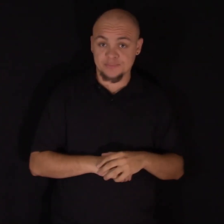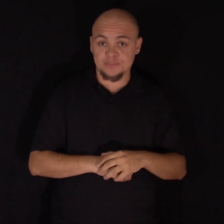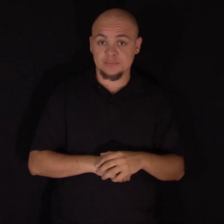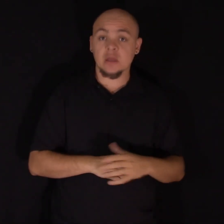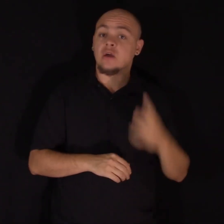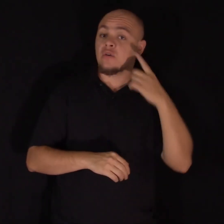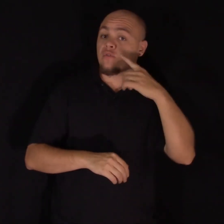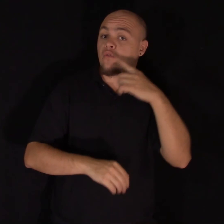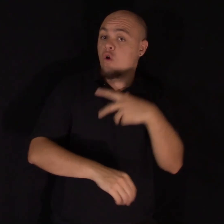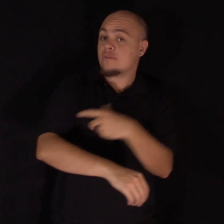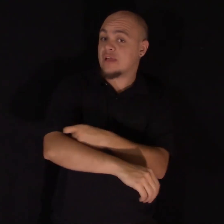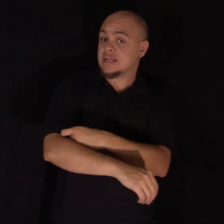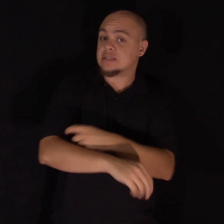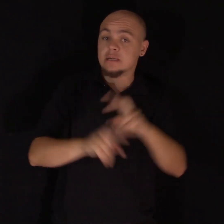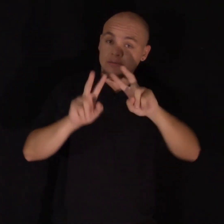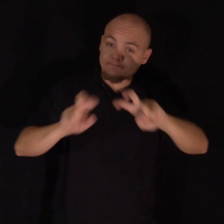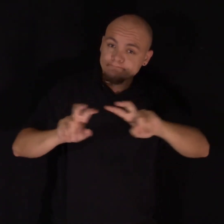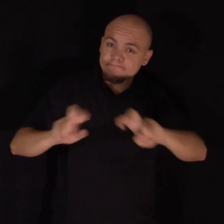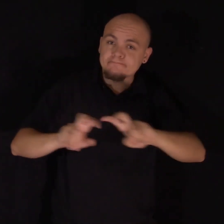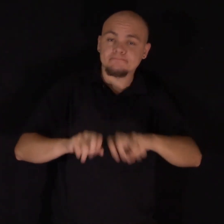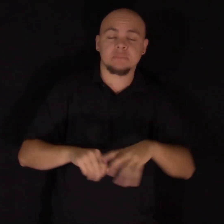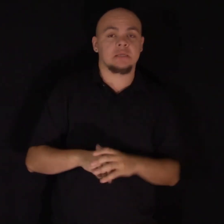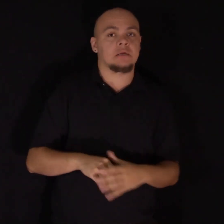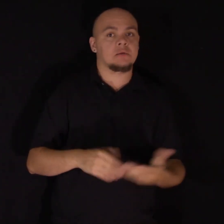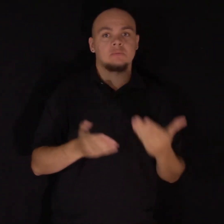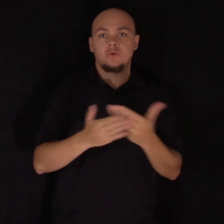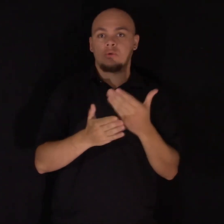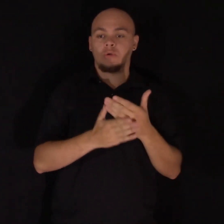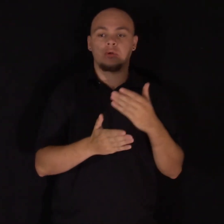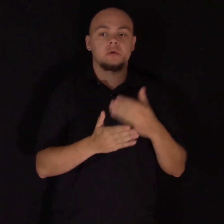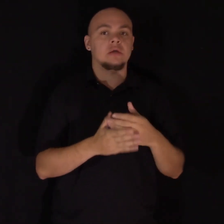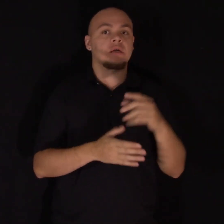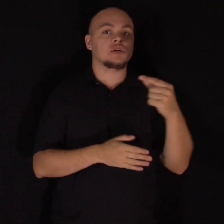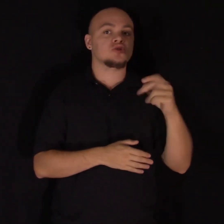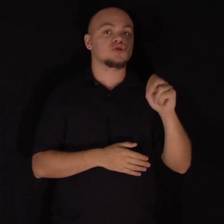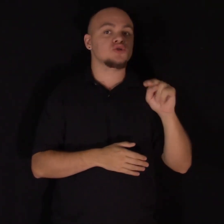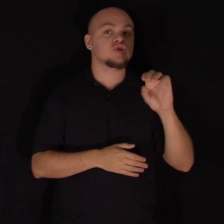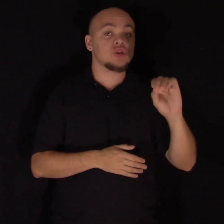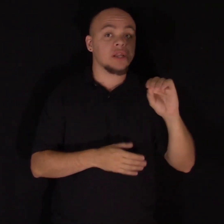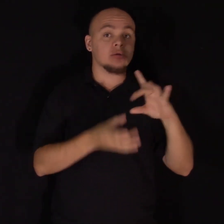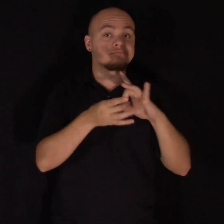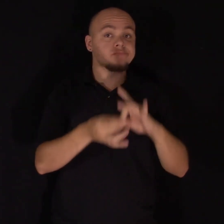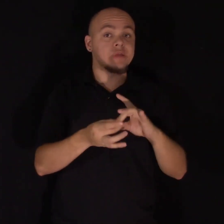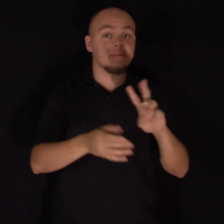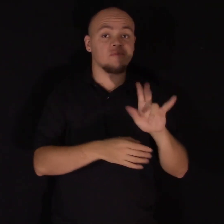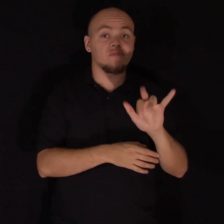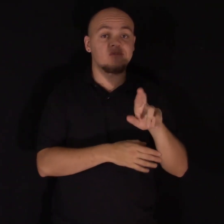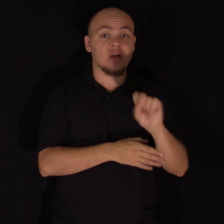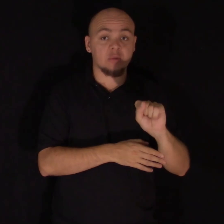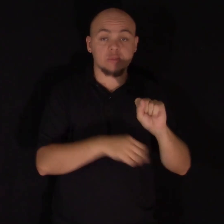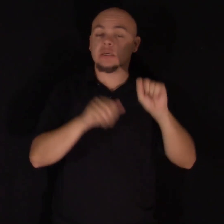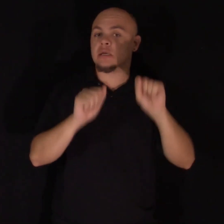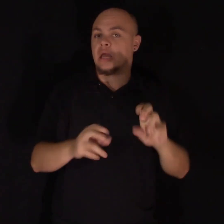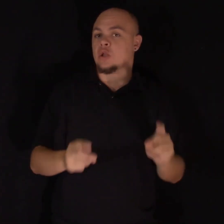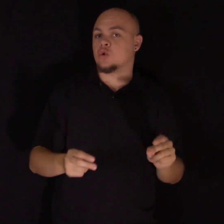diagnostics. There are some big breakthroughs, like adeno-associated virus, that could work very, very